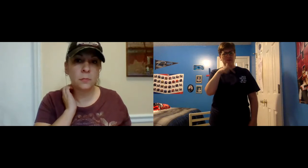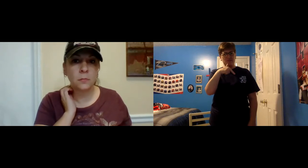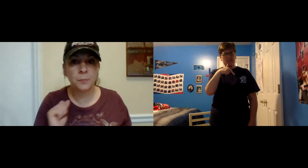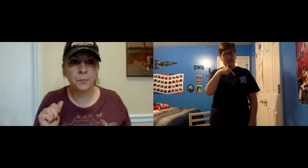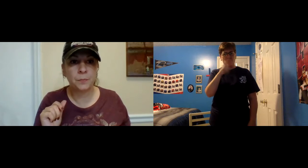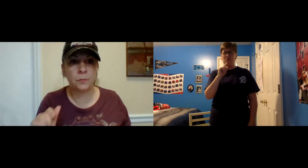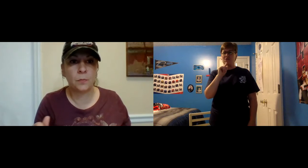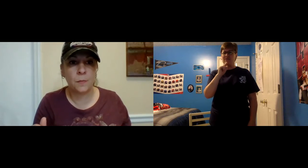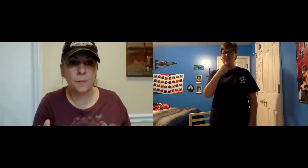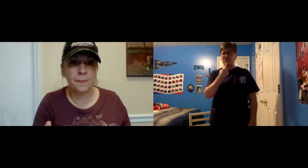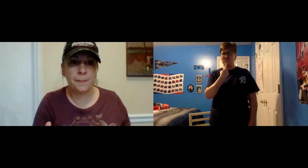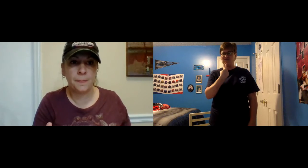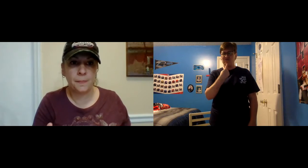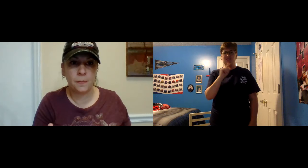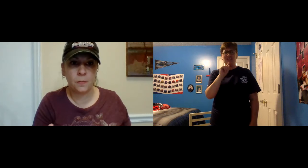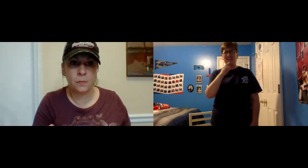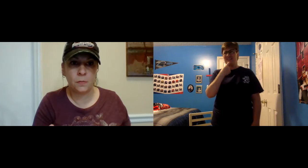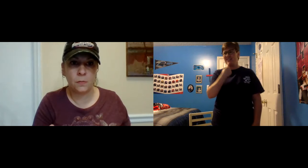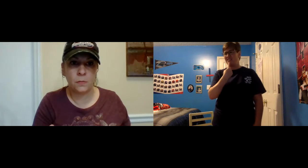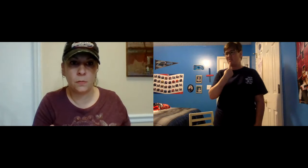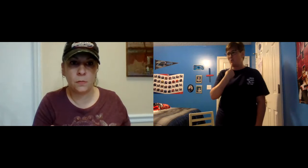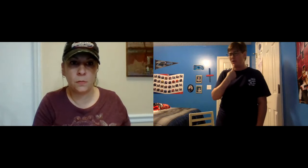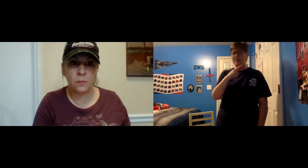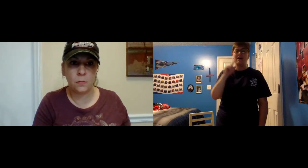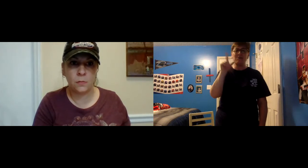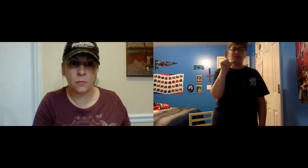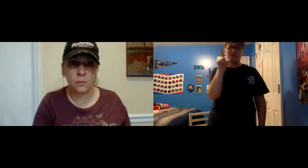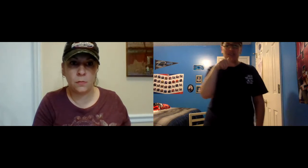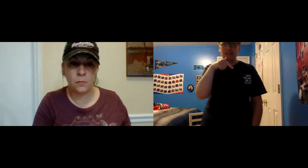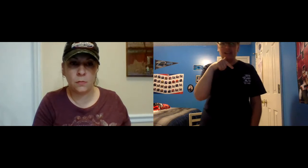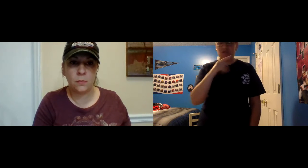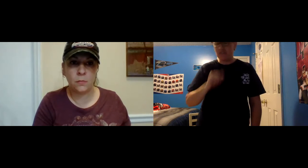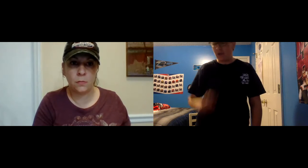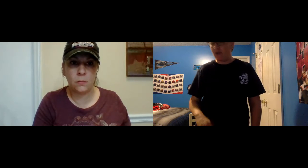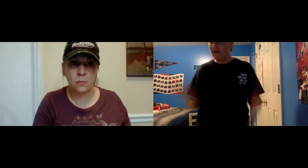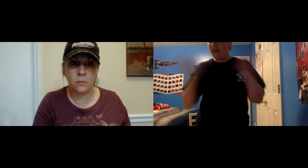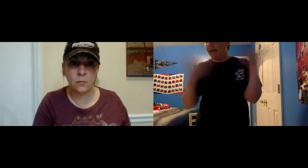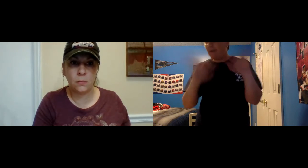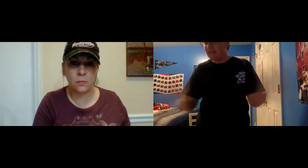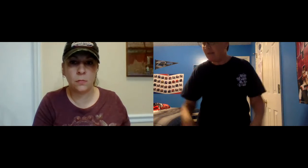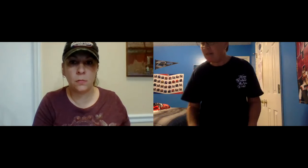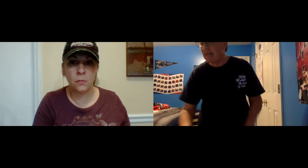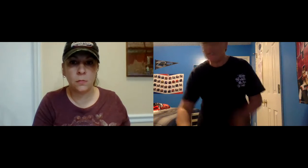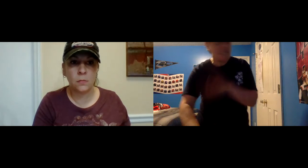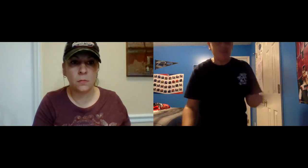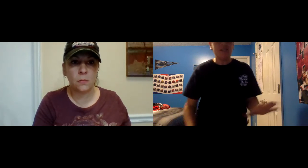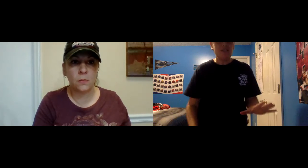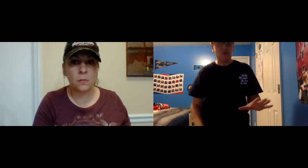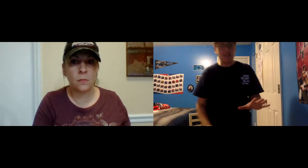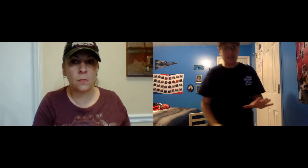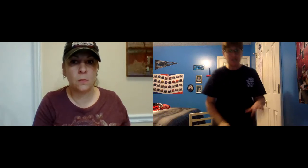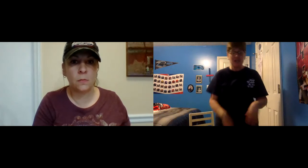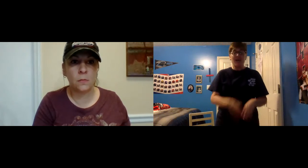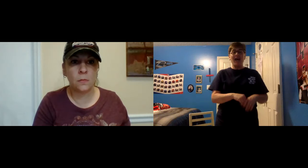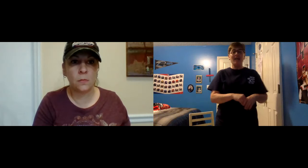remember if that was sour or if it's, yeah, because that's disappointed. I'm pretty sure it's like that for sour. Anyways, that means it has nothing to do